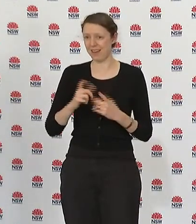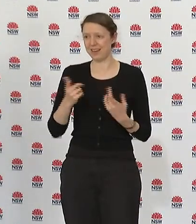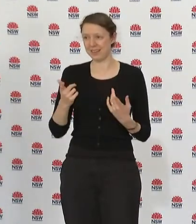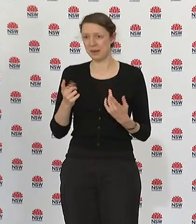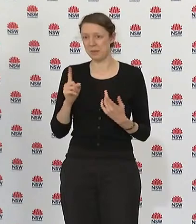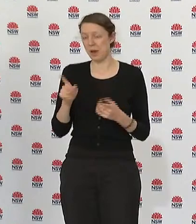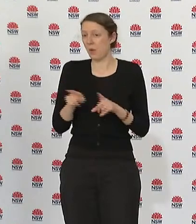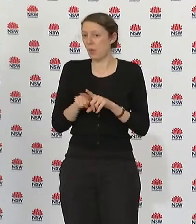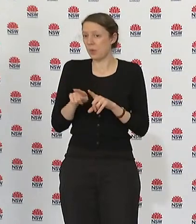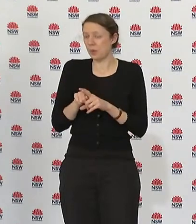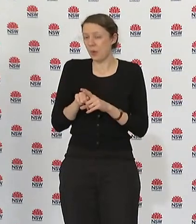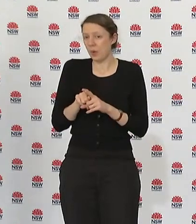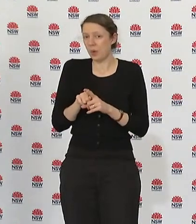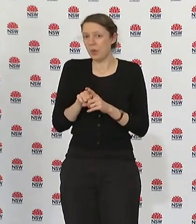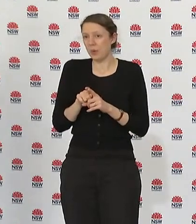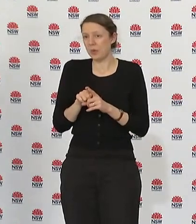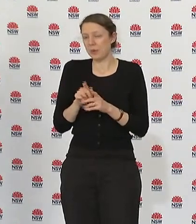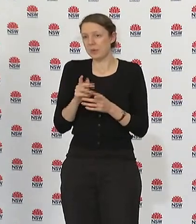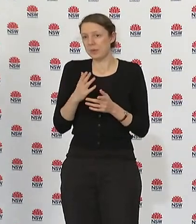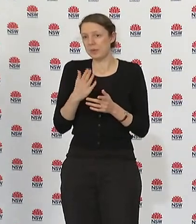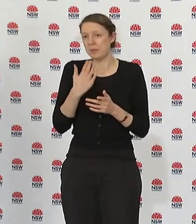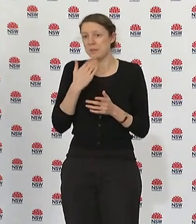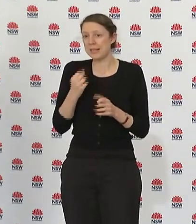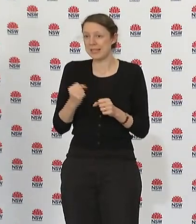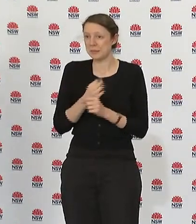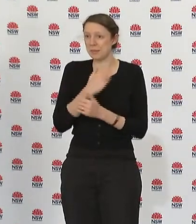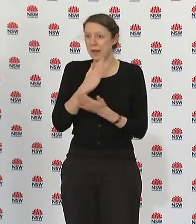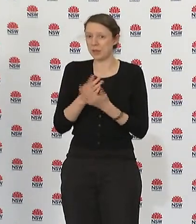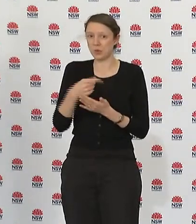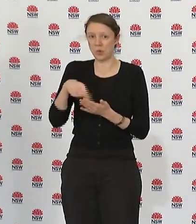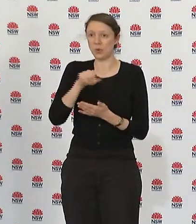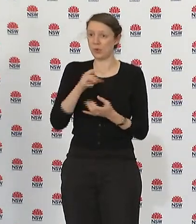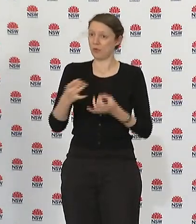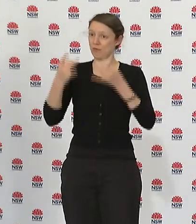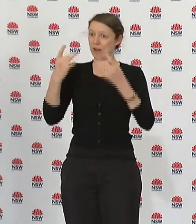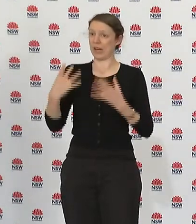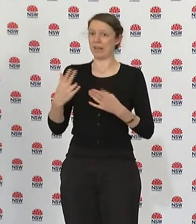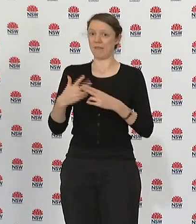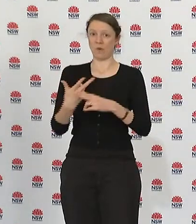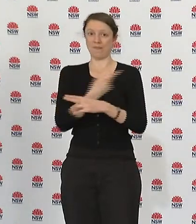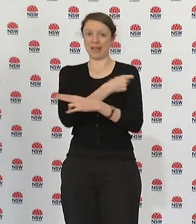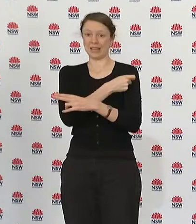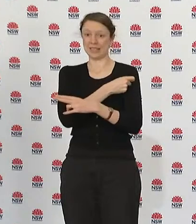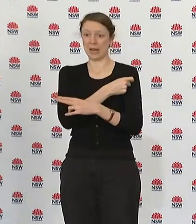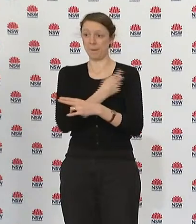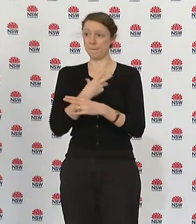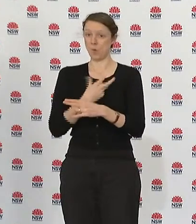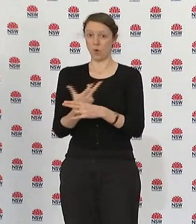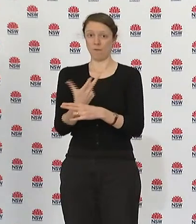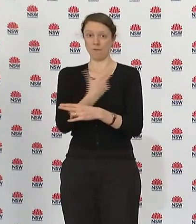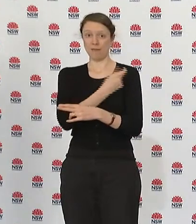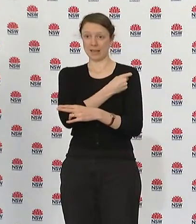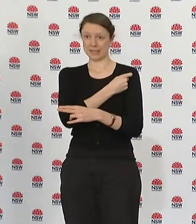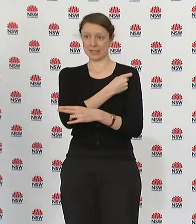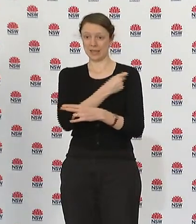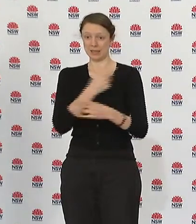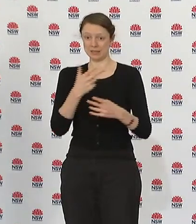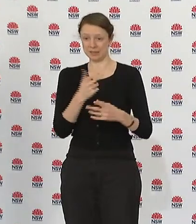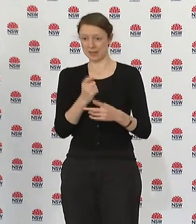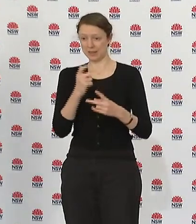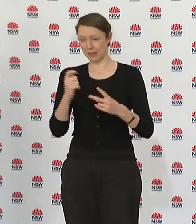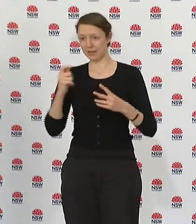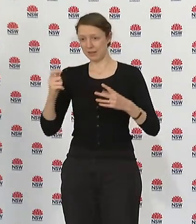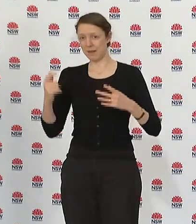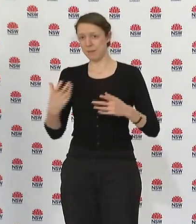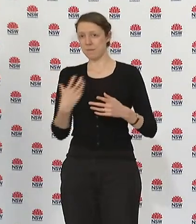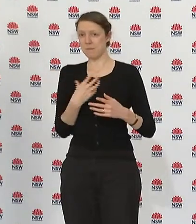asking people to make sure that they are ready to get those vaccines, because more jabs in arms means we have a better